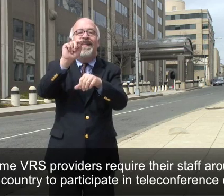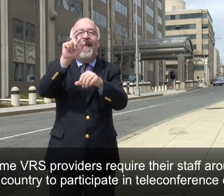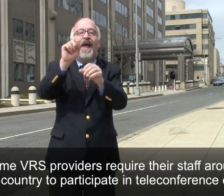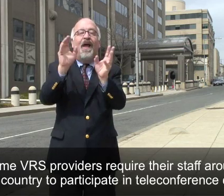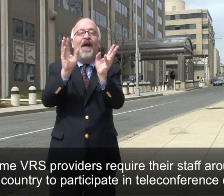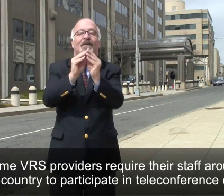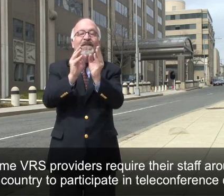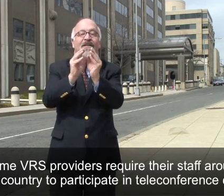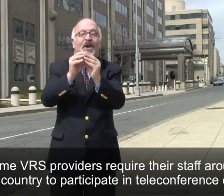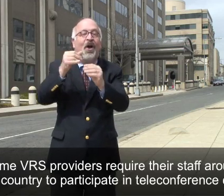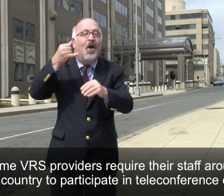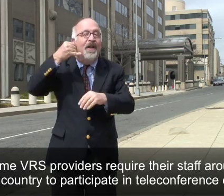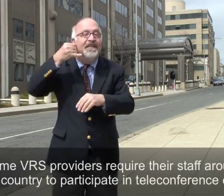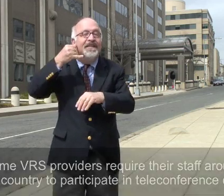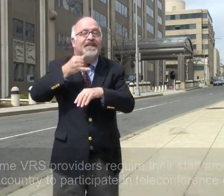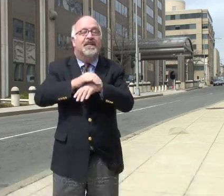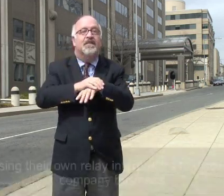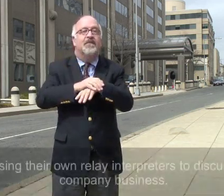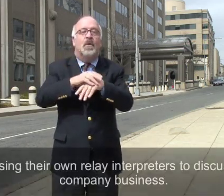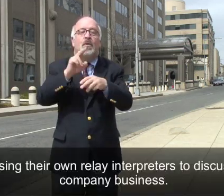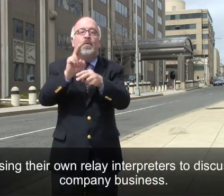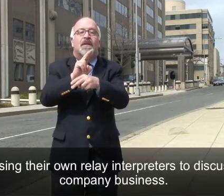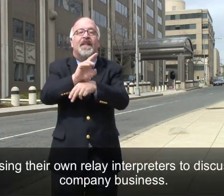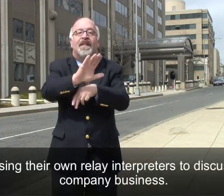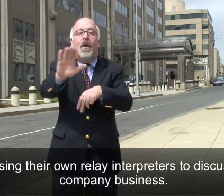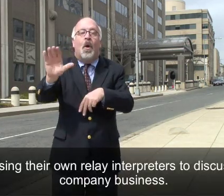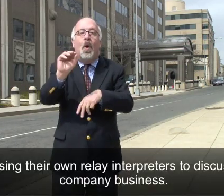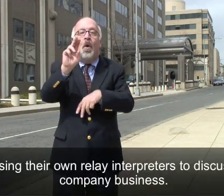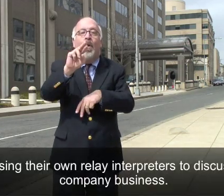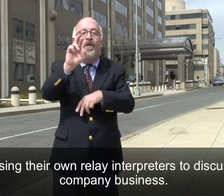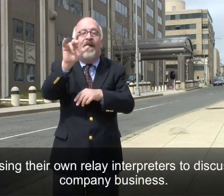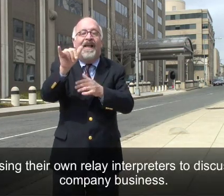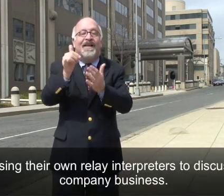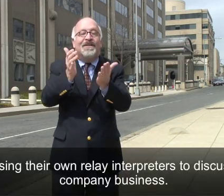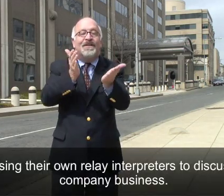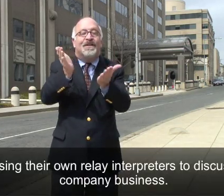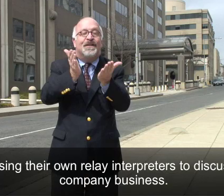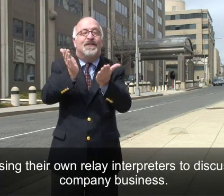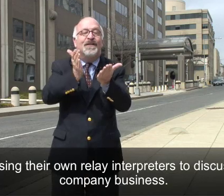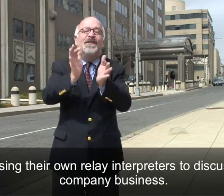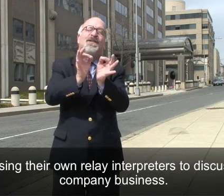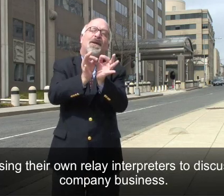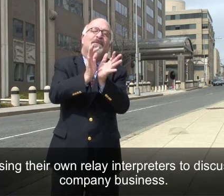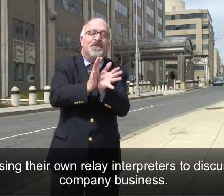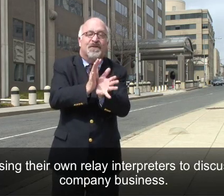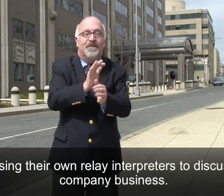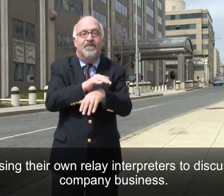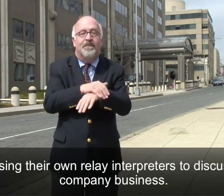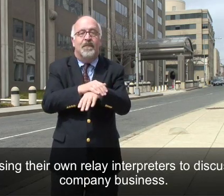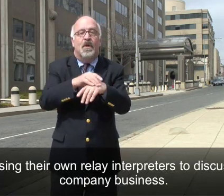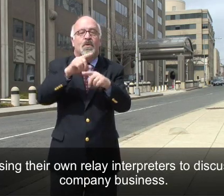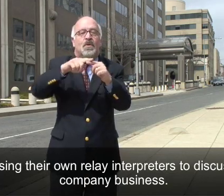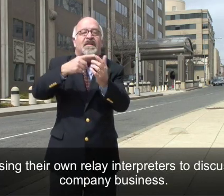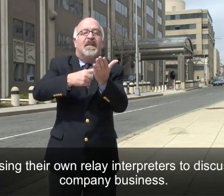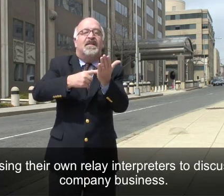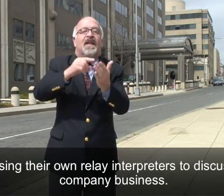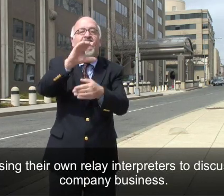in teleconference calls using their own relay interpreters to